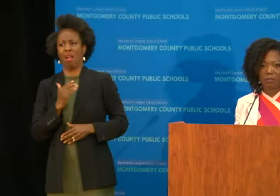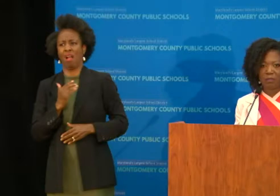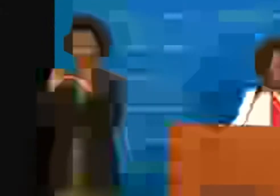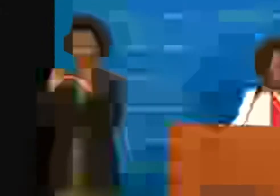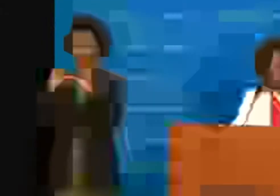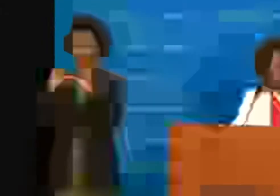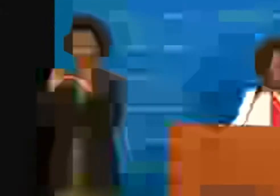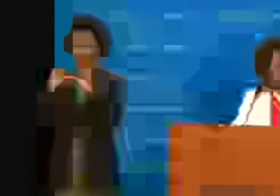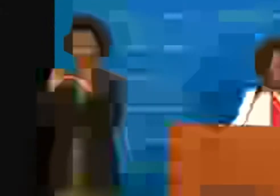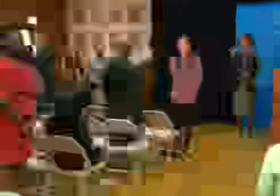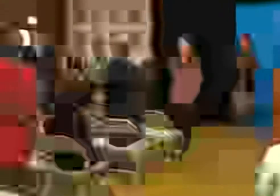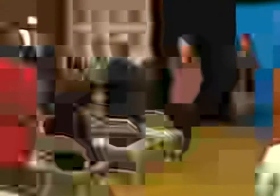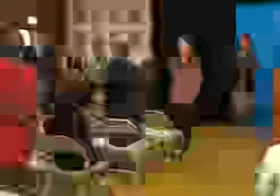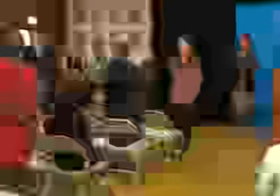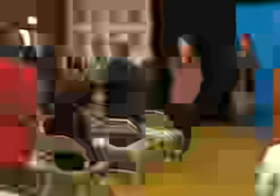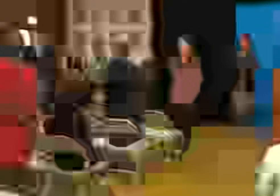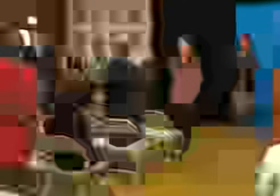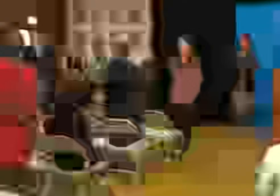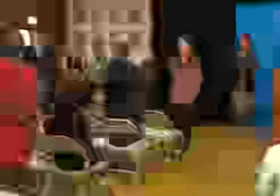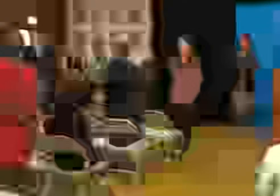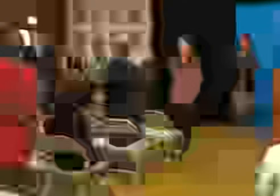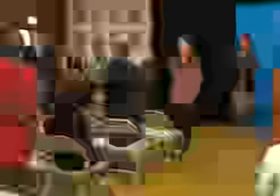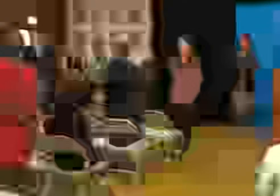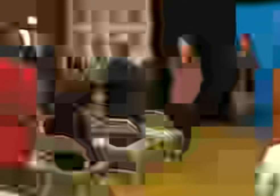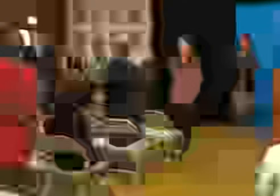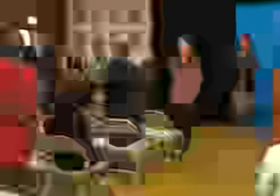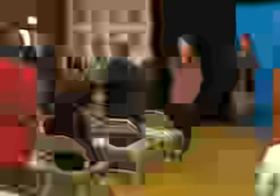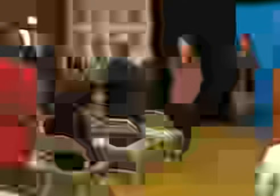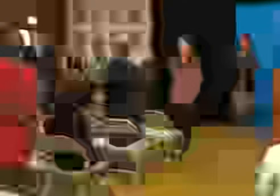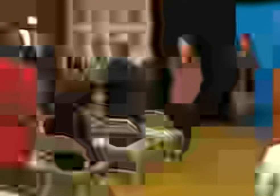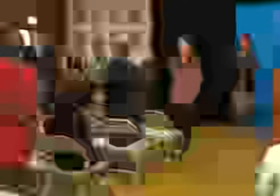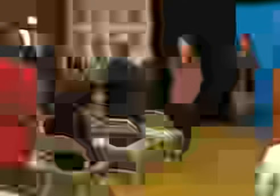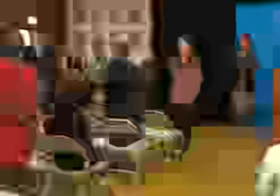Principal of Northwest High School, Scott Smith.